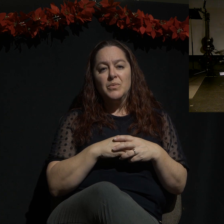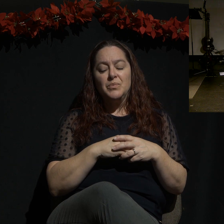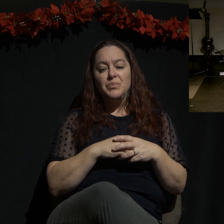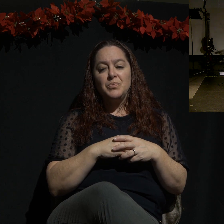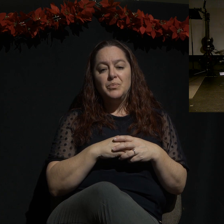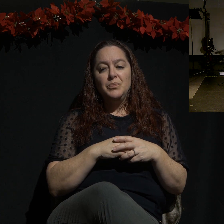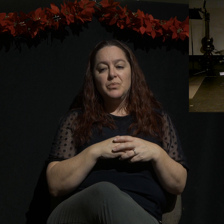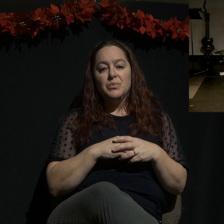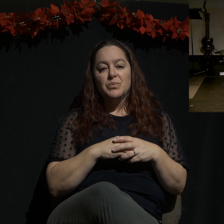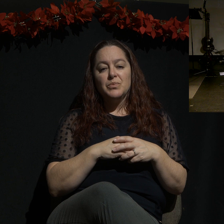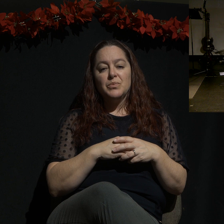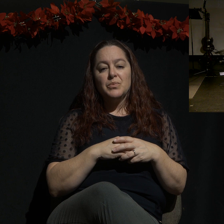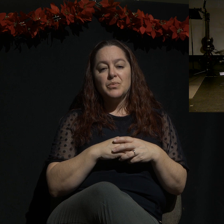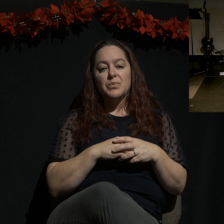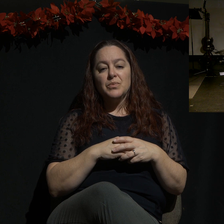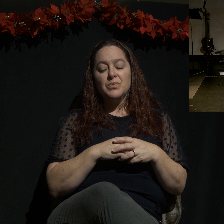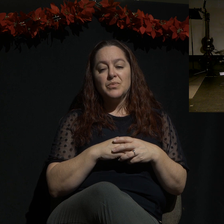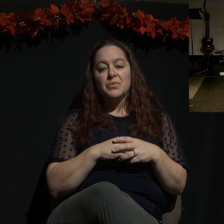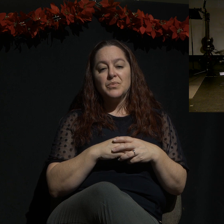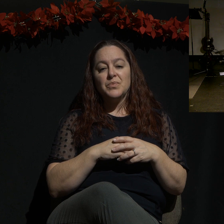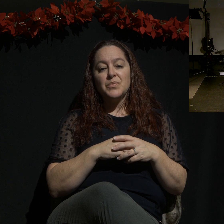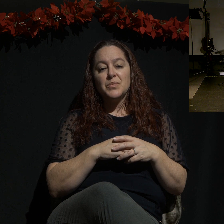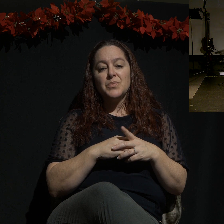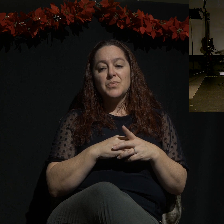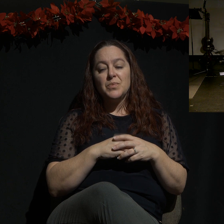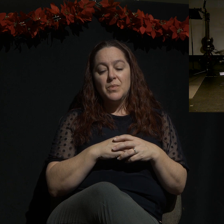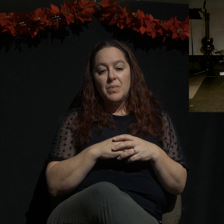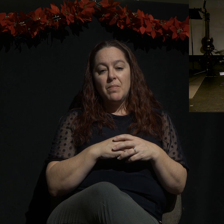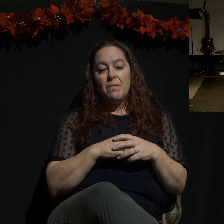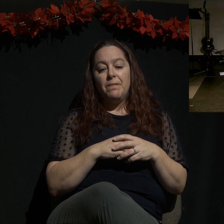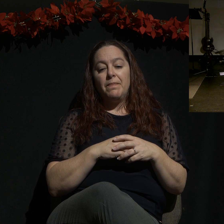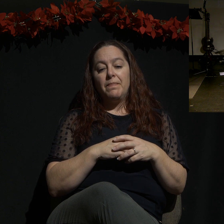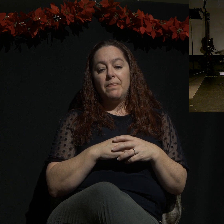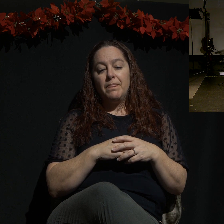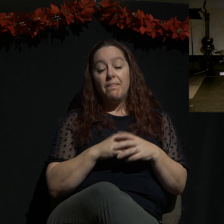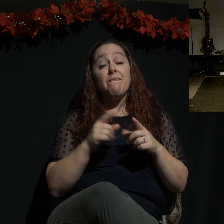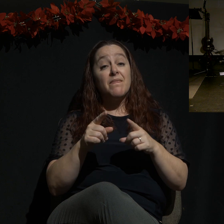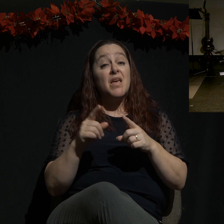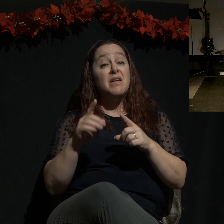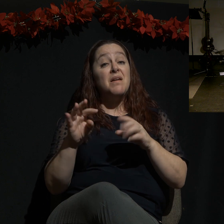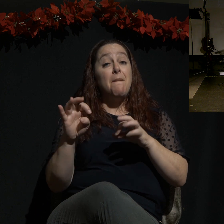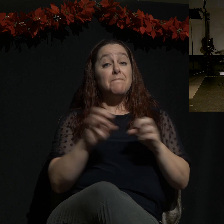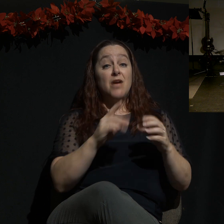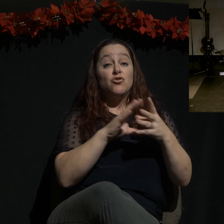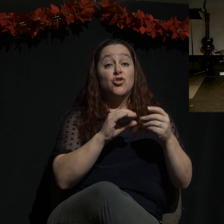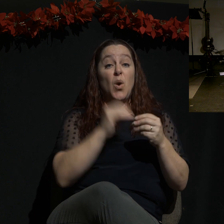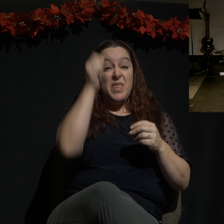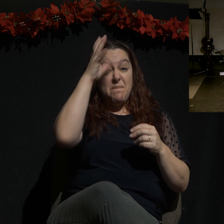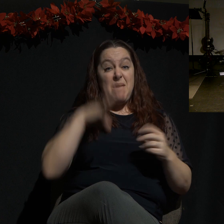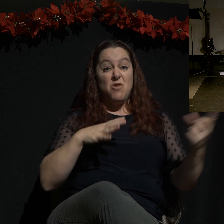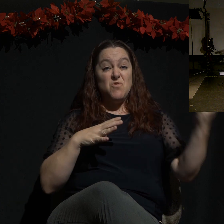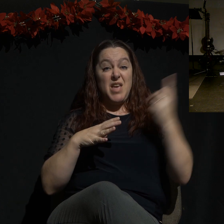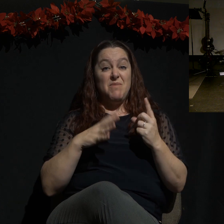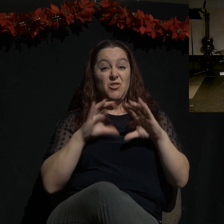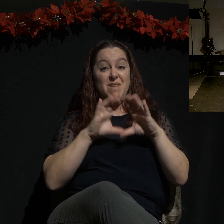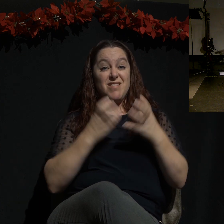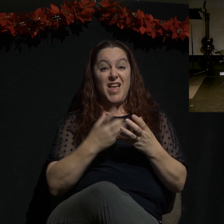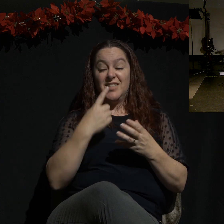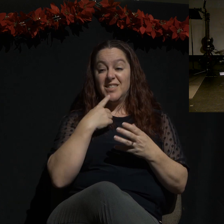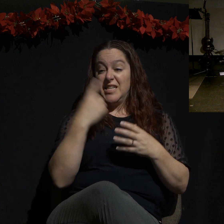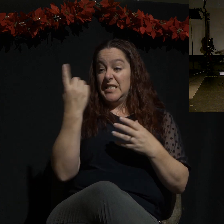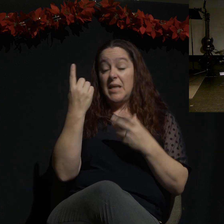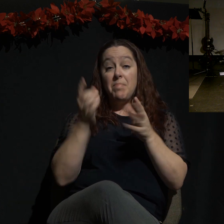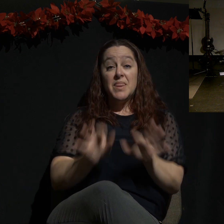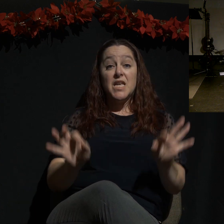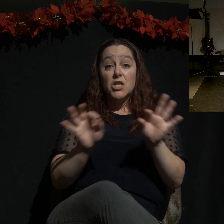And that brings me back to that man who came into my classroom all those years ago, and he said, something is